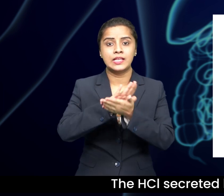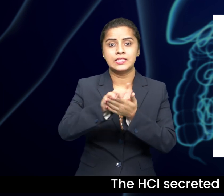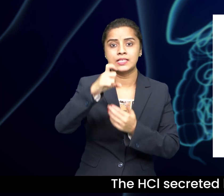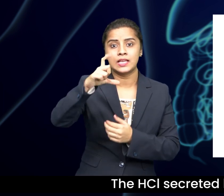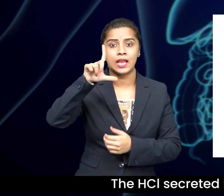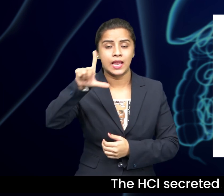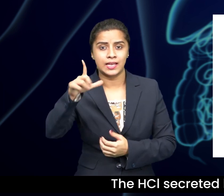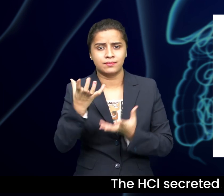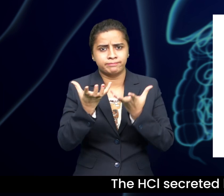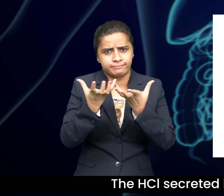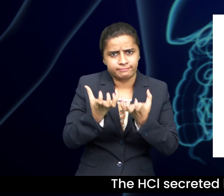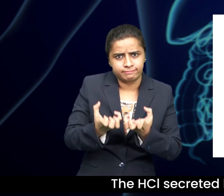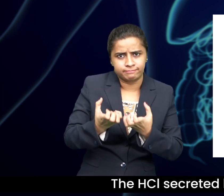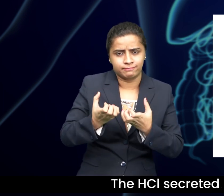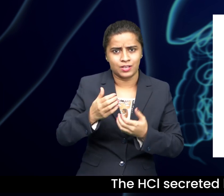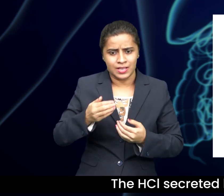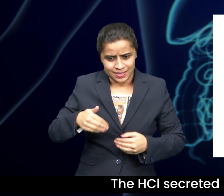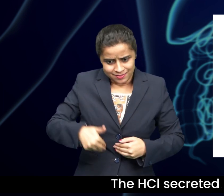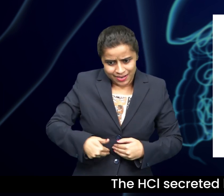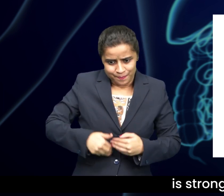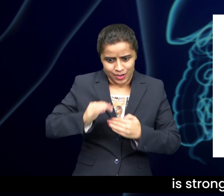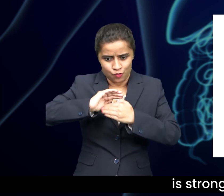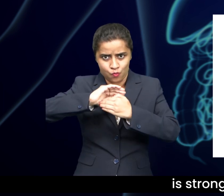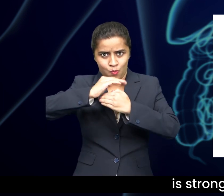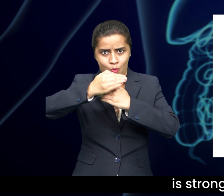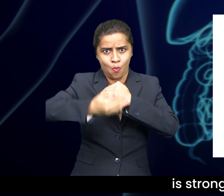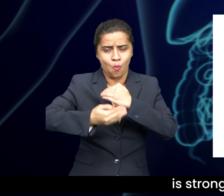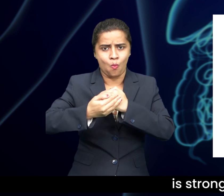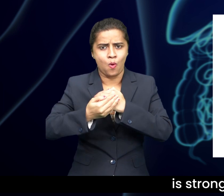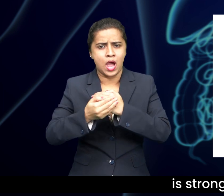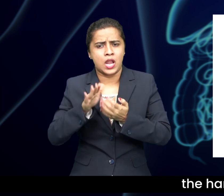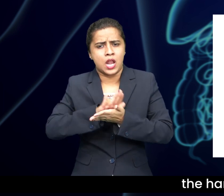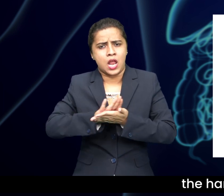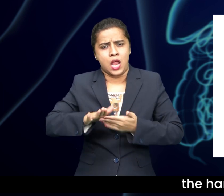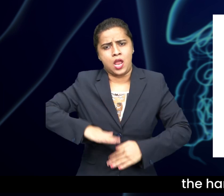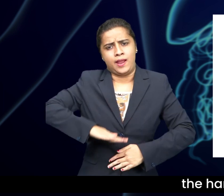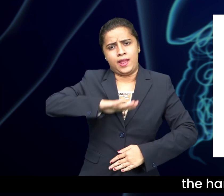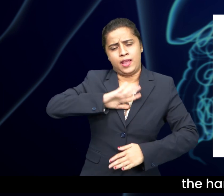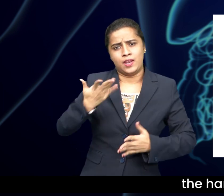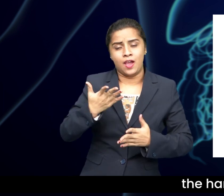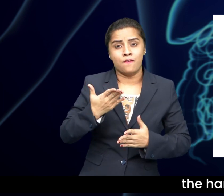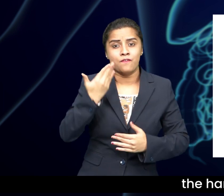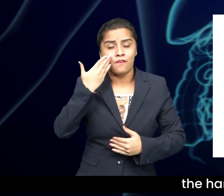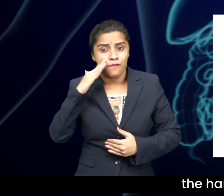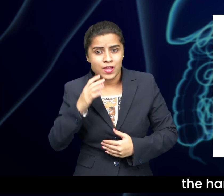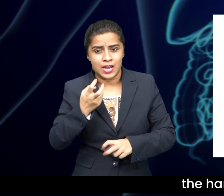The HCl secreted by the walls of the stomach is strong enough to digest the hard bones as